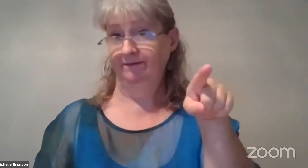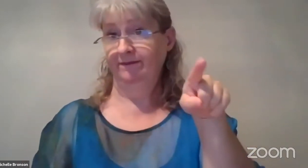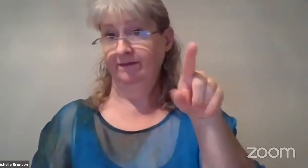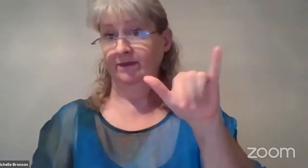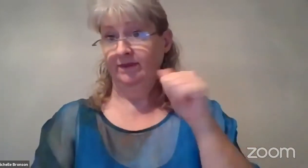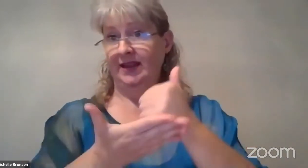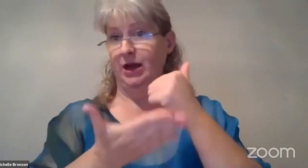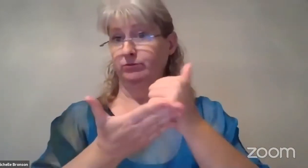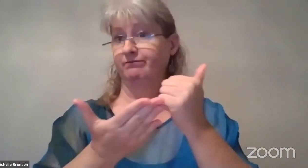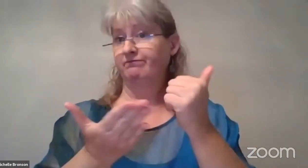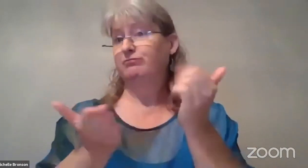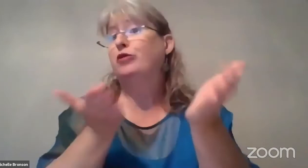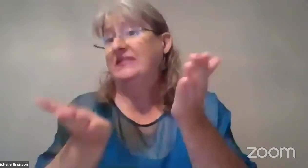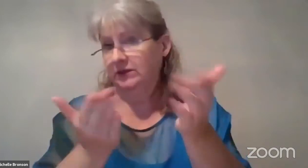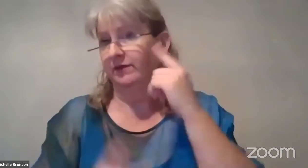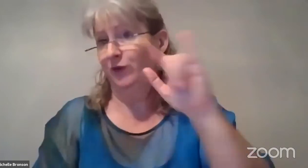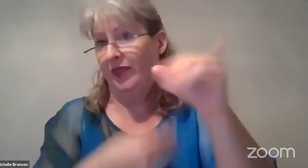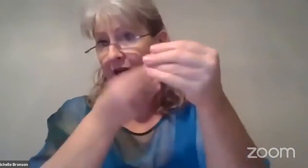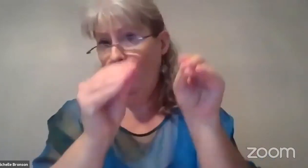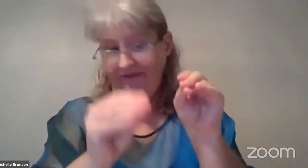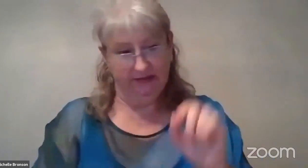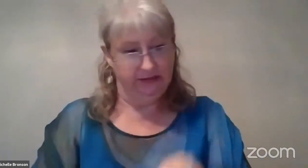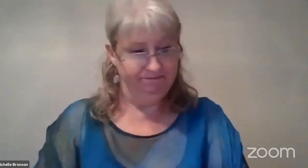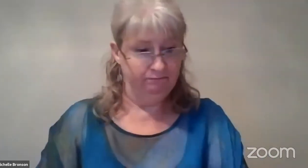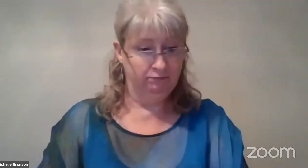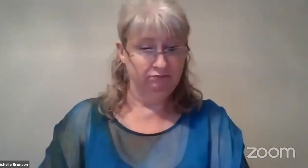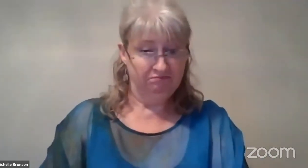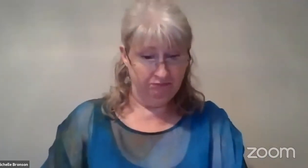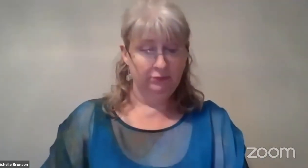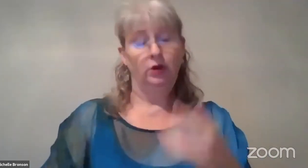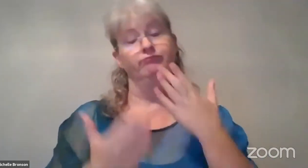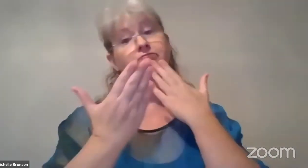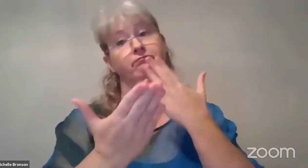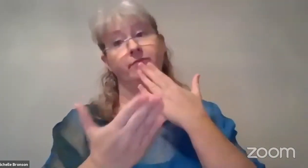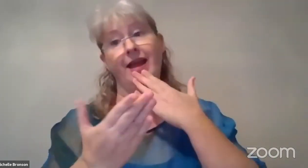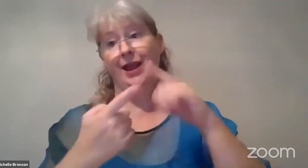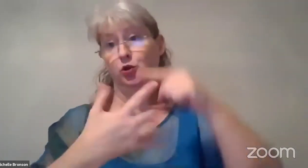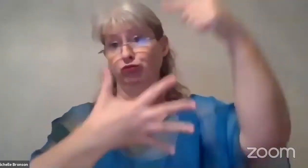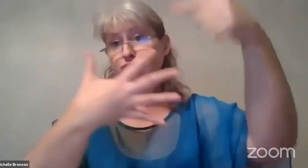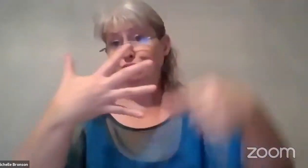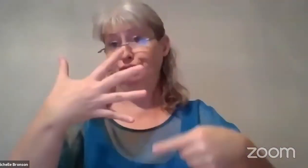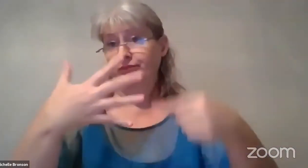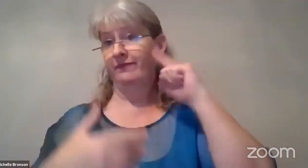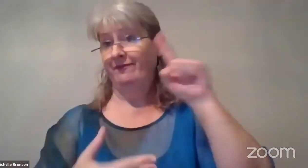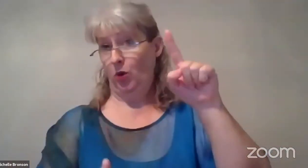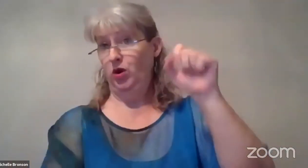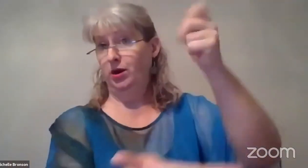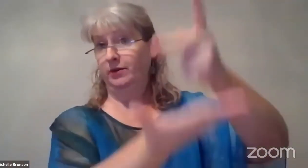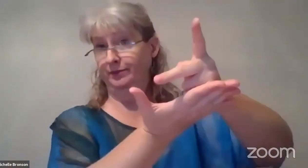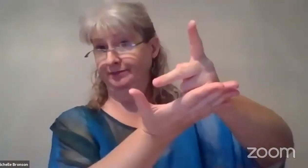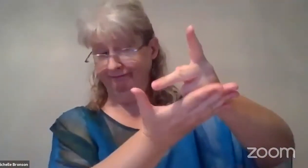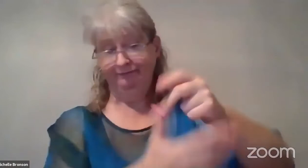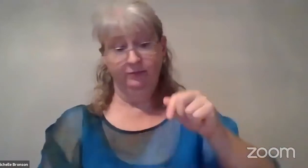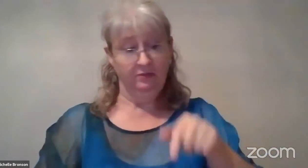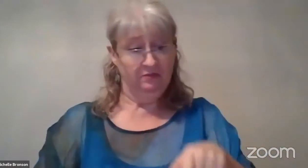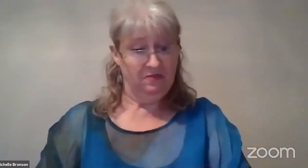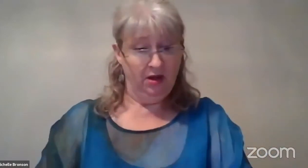That will support 2 Merced staff members and services for that office. And we are grateful to all of them for